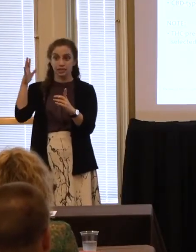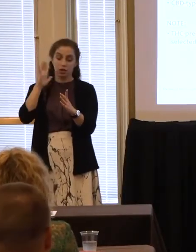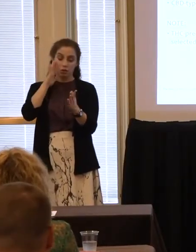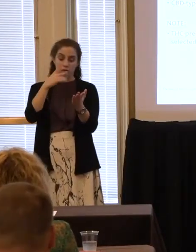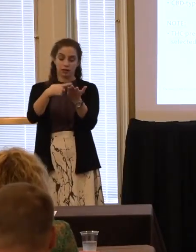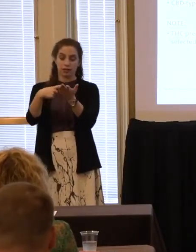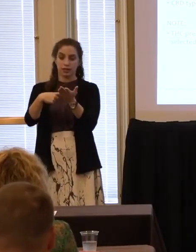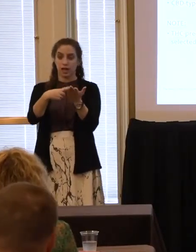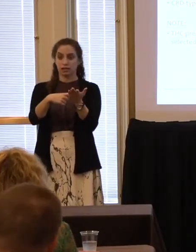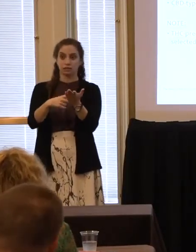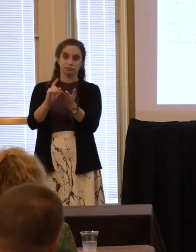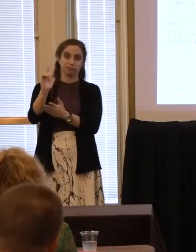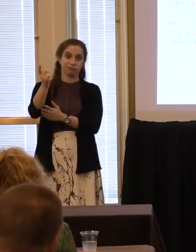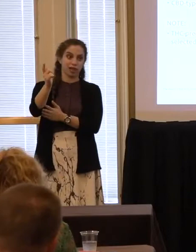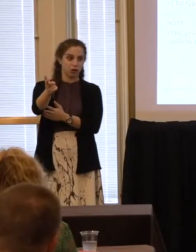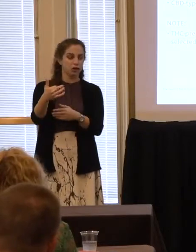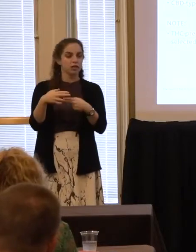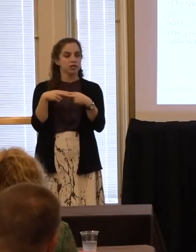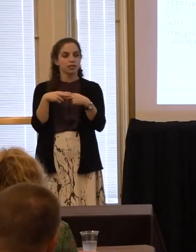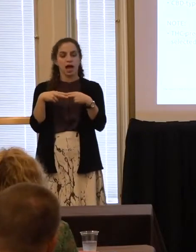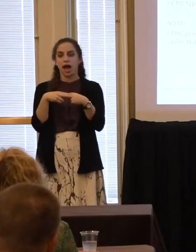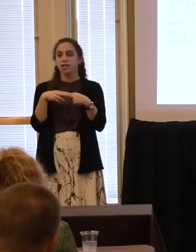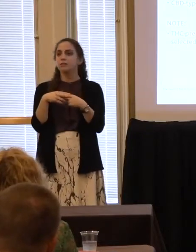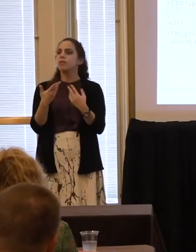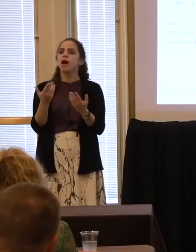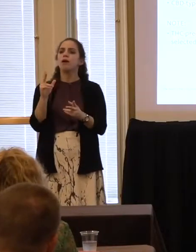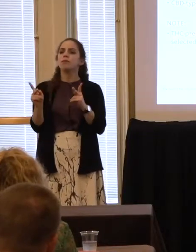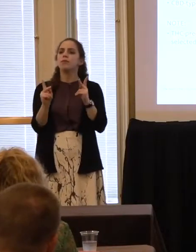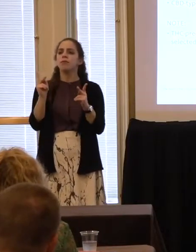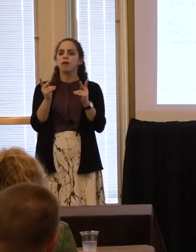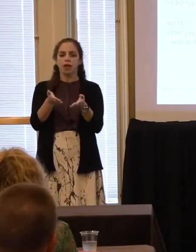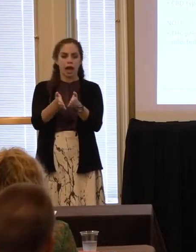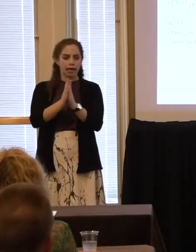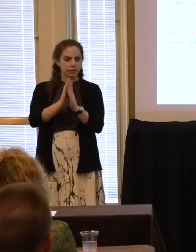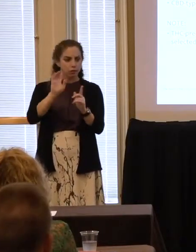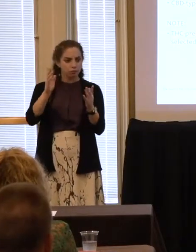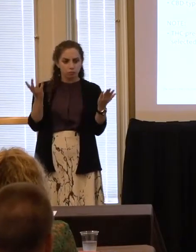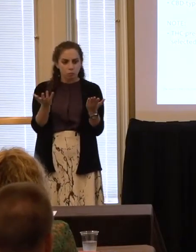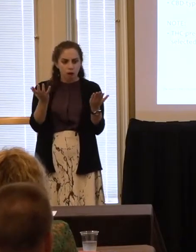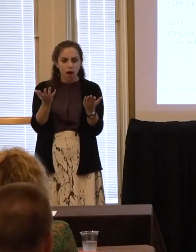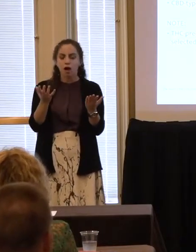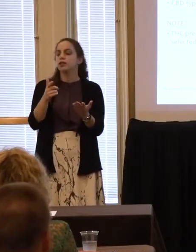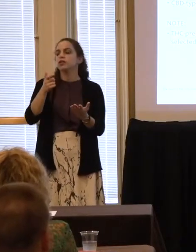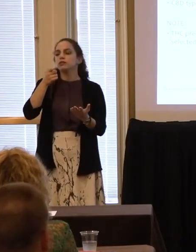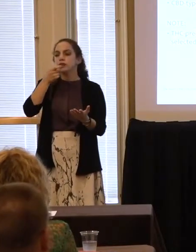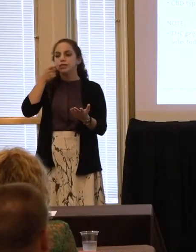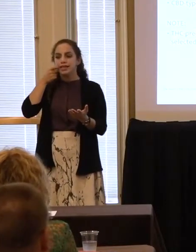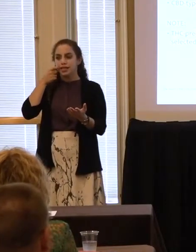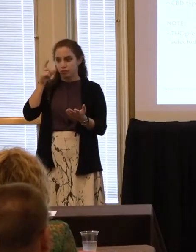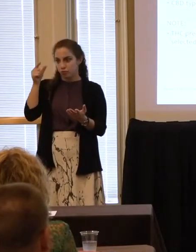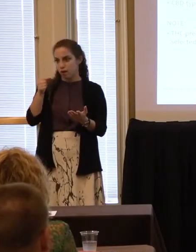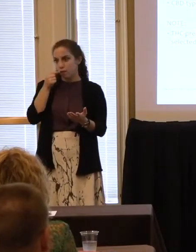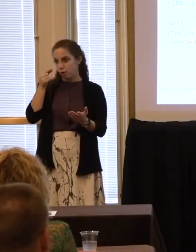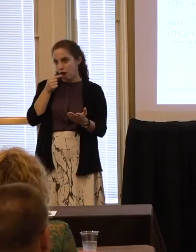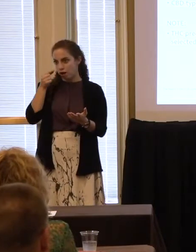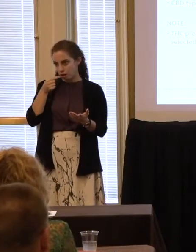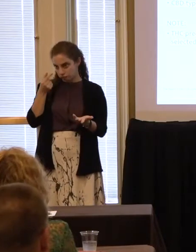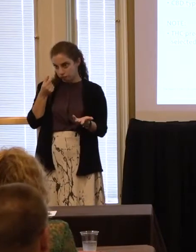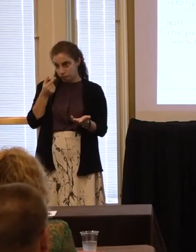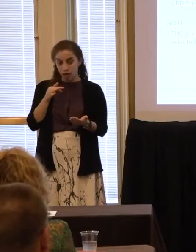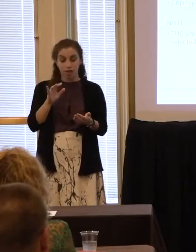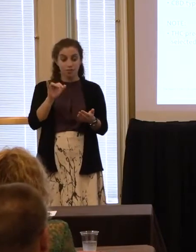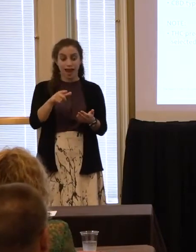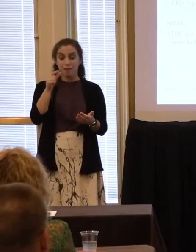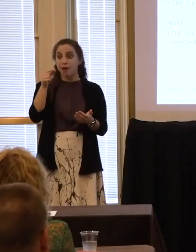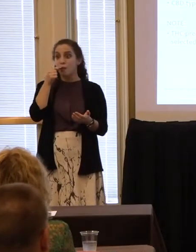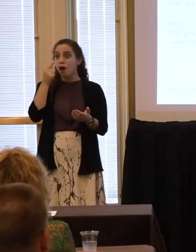slides, their main reason that people are asking for treatment is marijuana addiction. And the marijuana plant